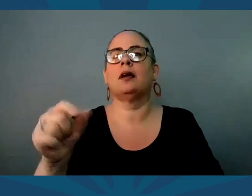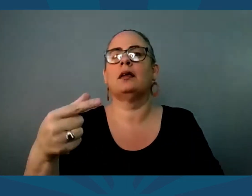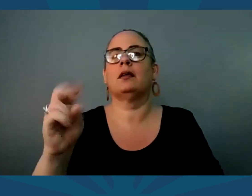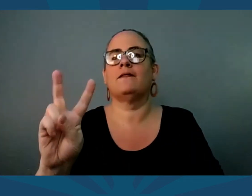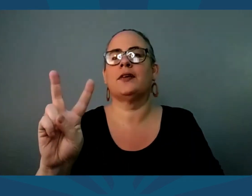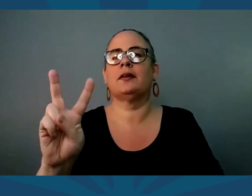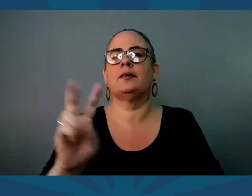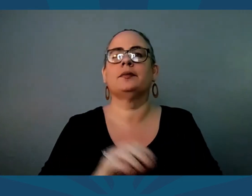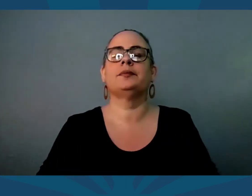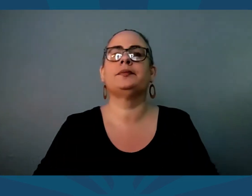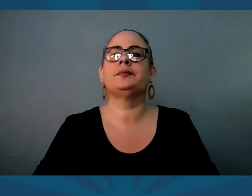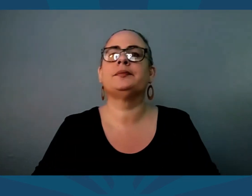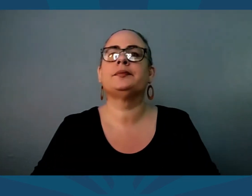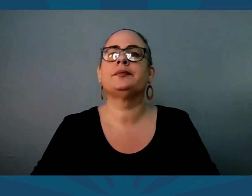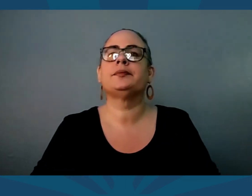mojave.gov.